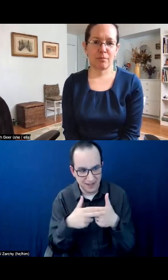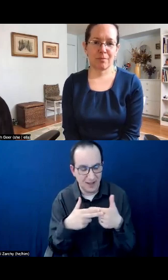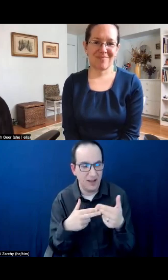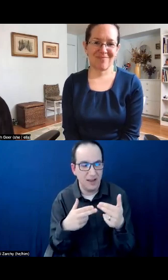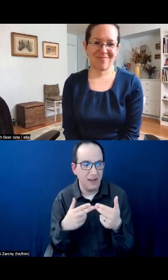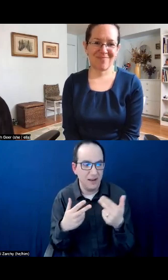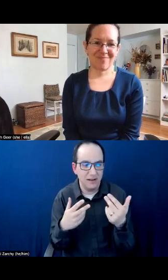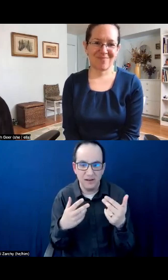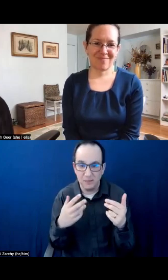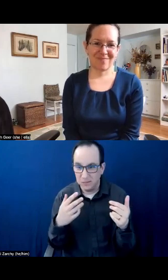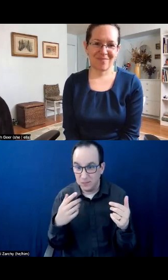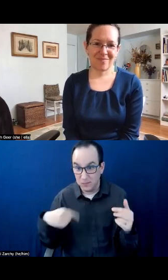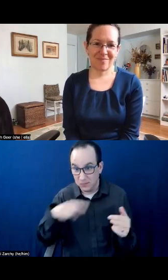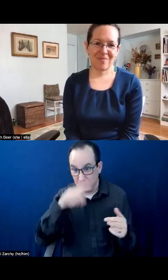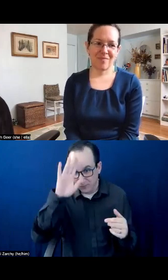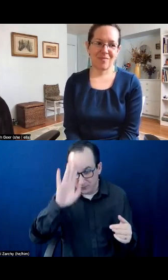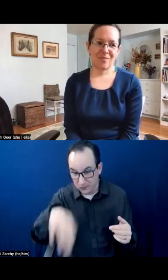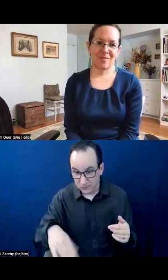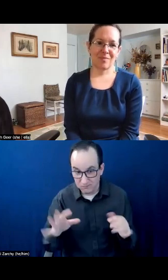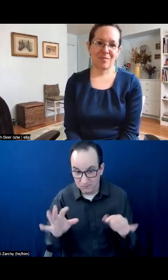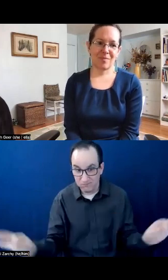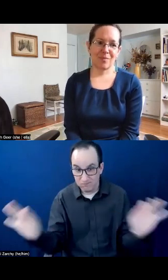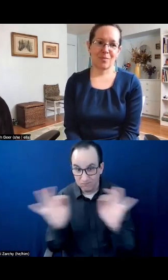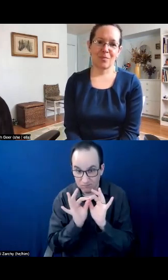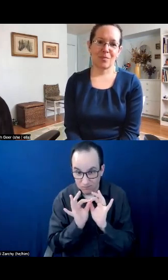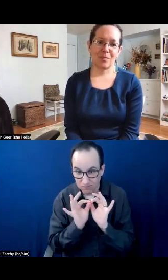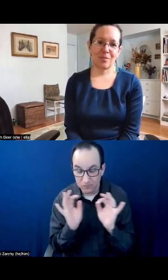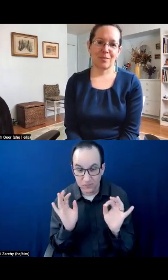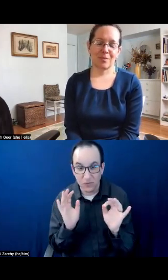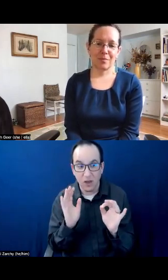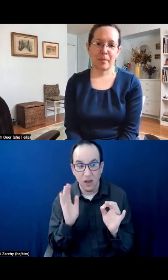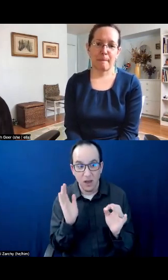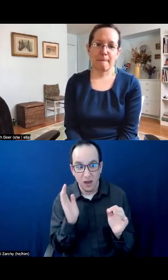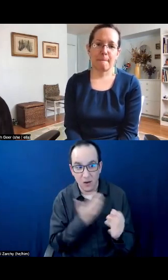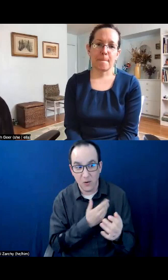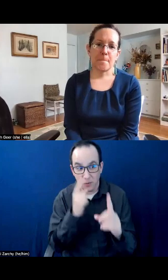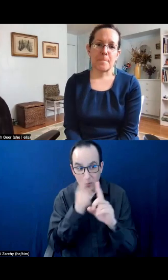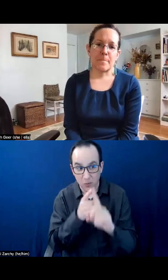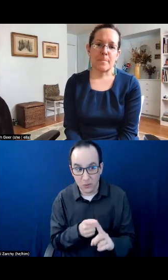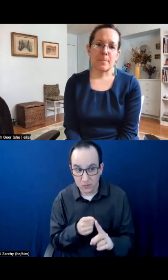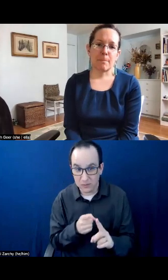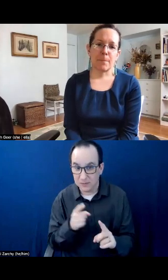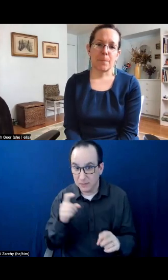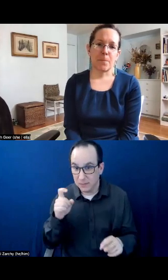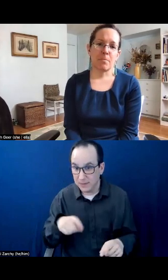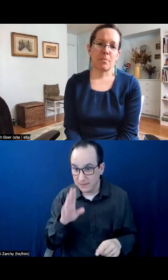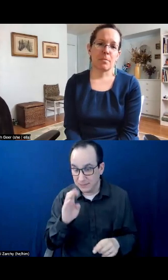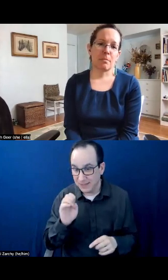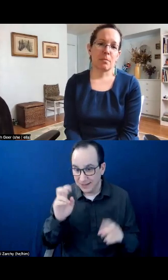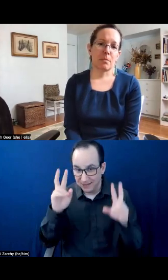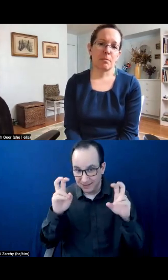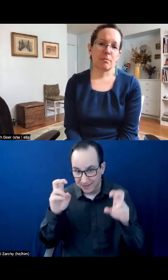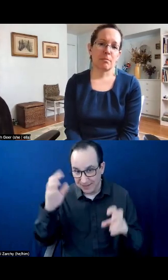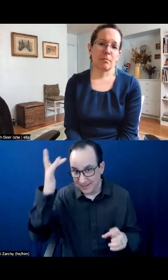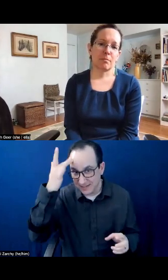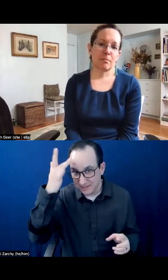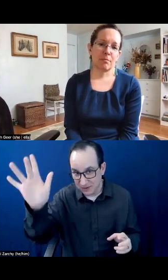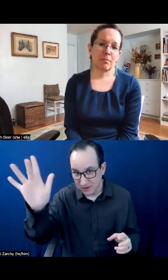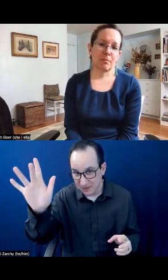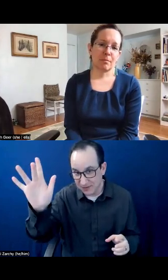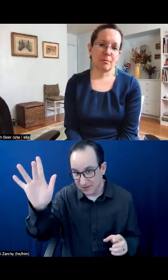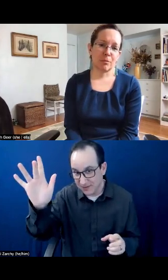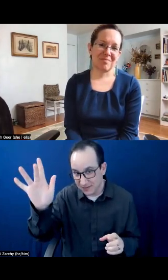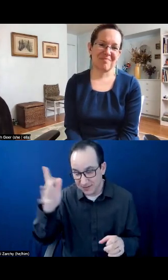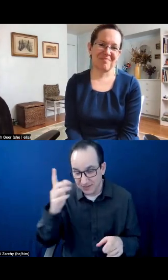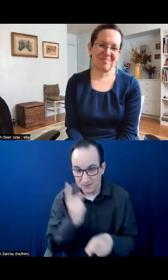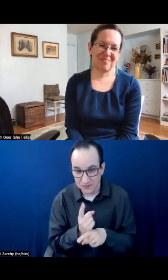Before we go to the next slide here, I know, and we know that it's vital that